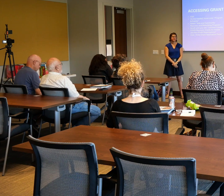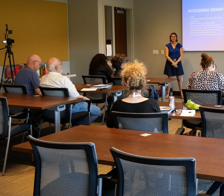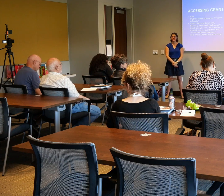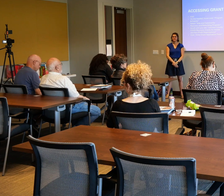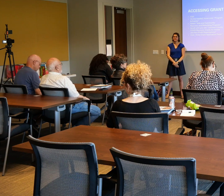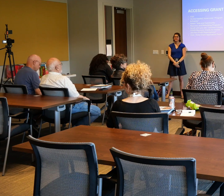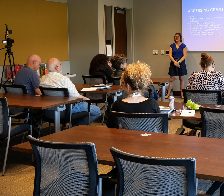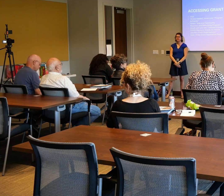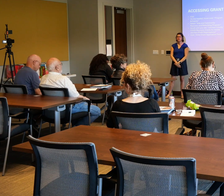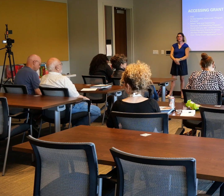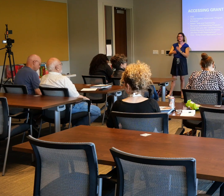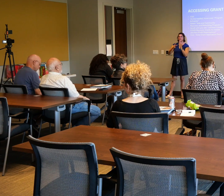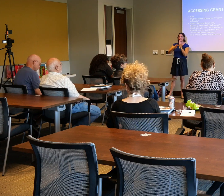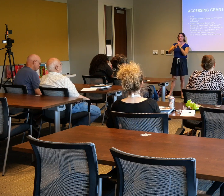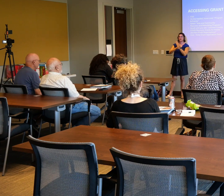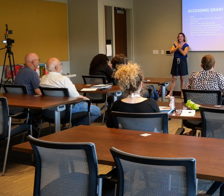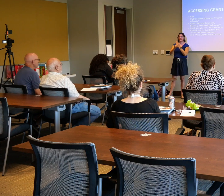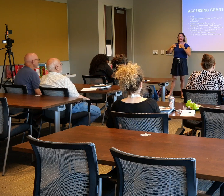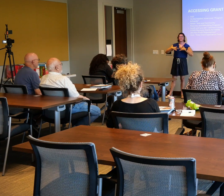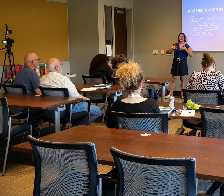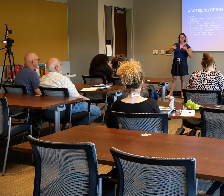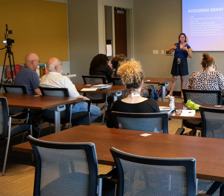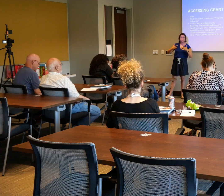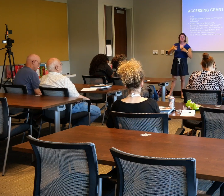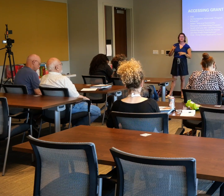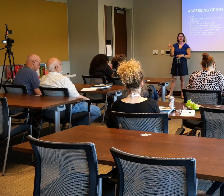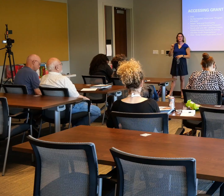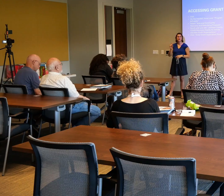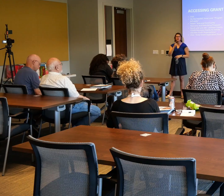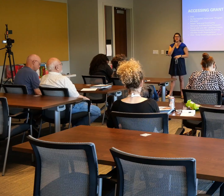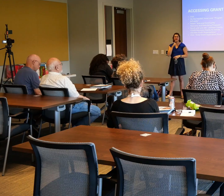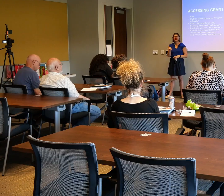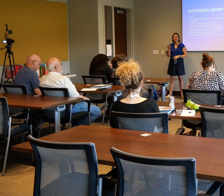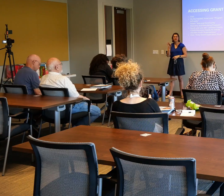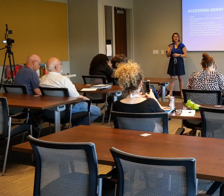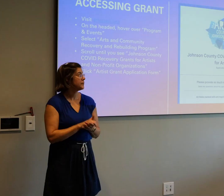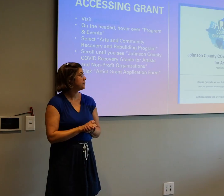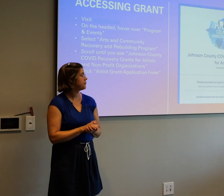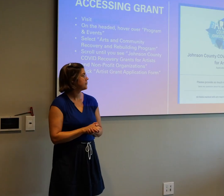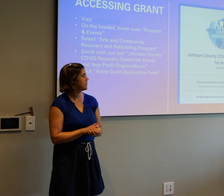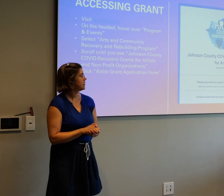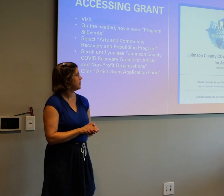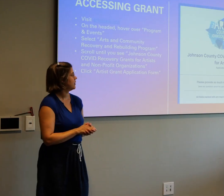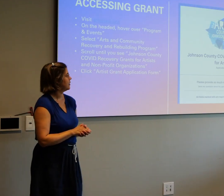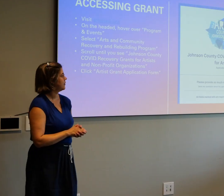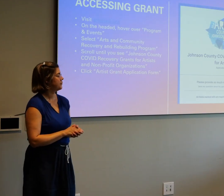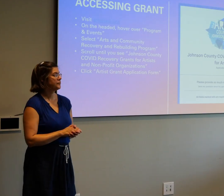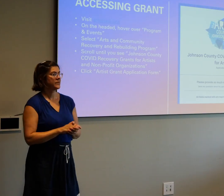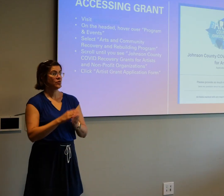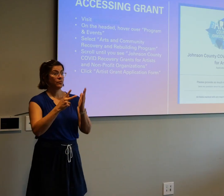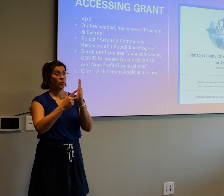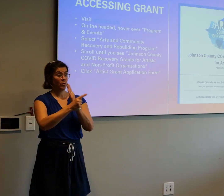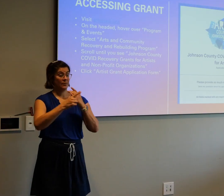Excuse me, is it under programs and events, or is it under advocacy and resources? So go to hover